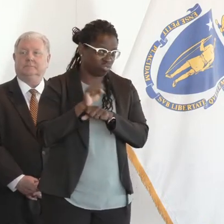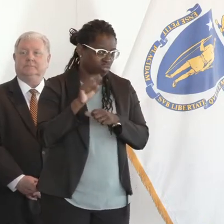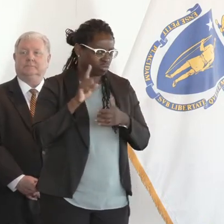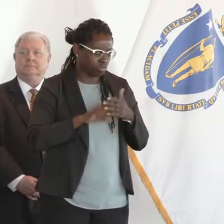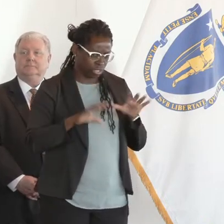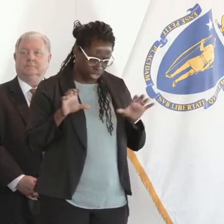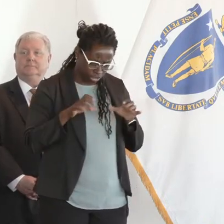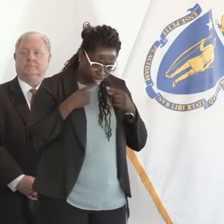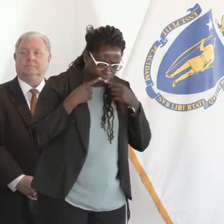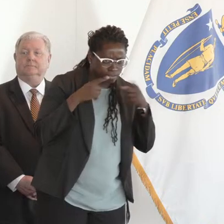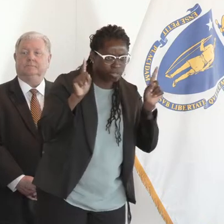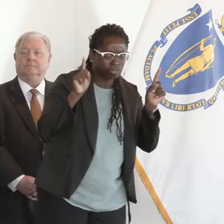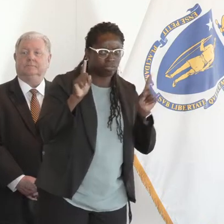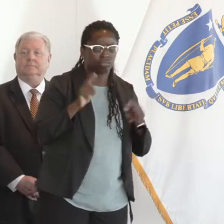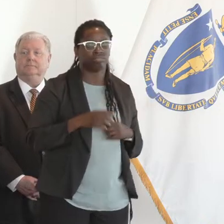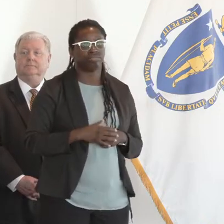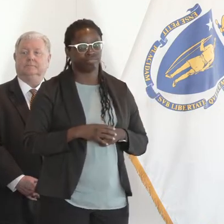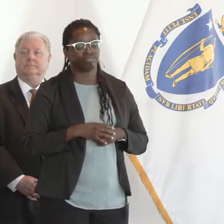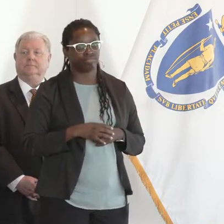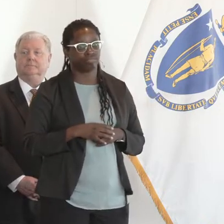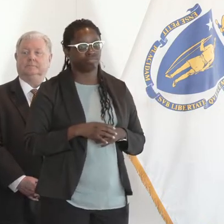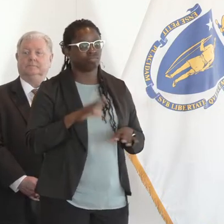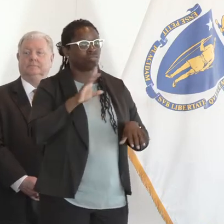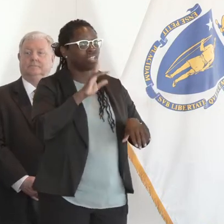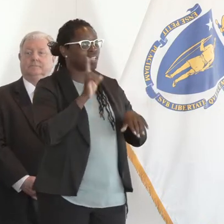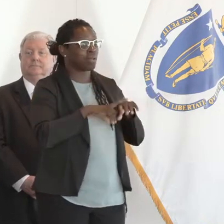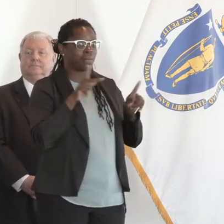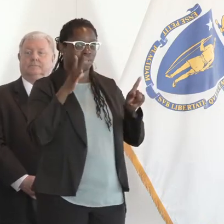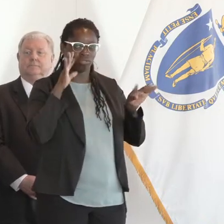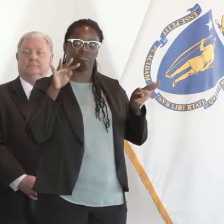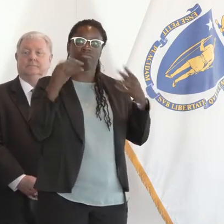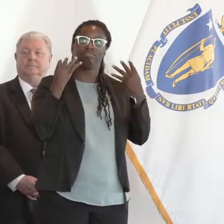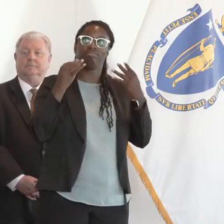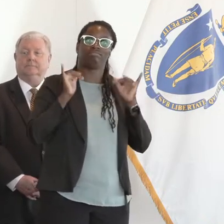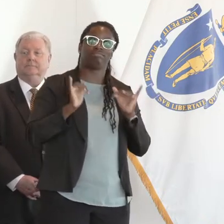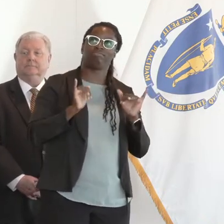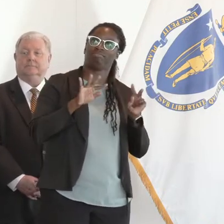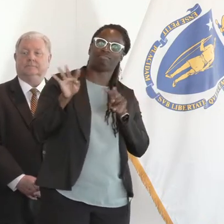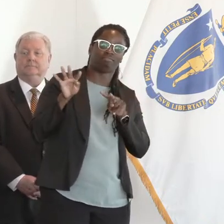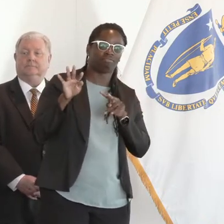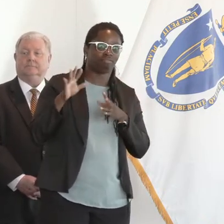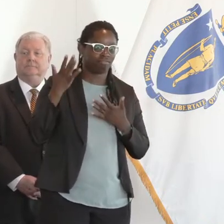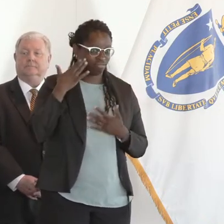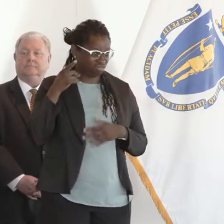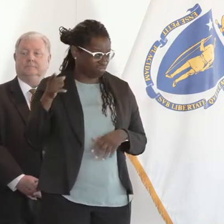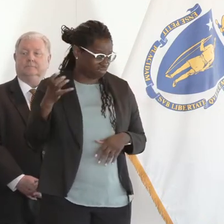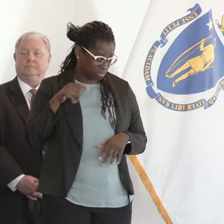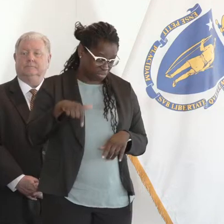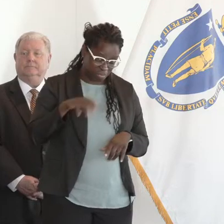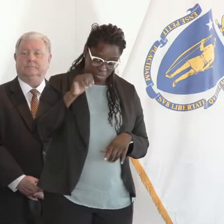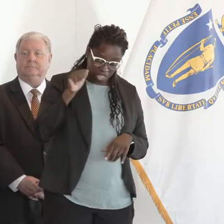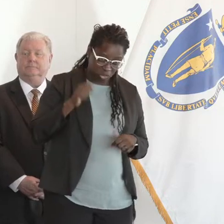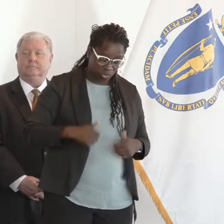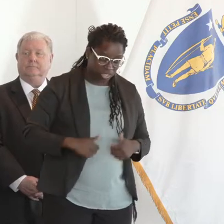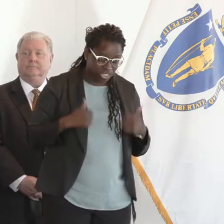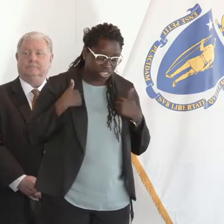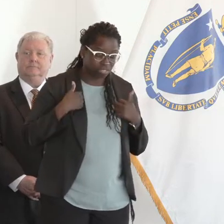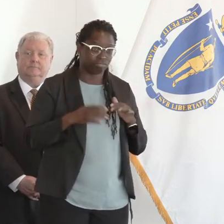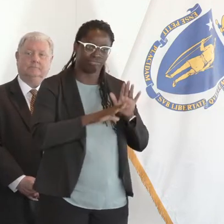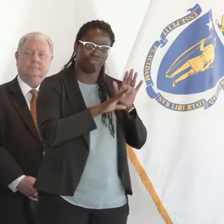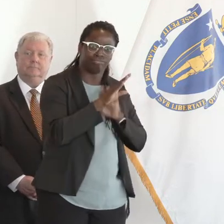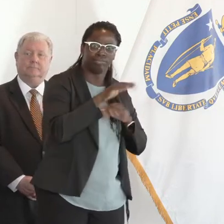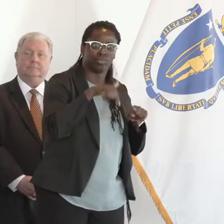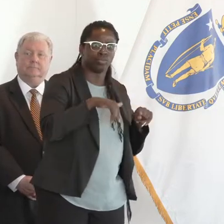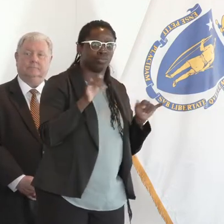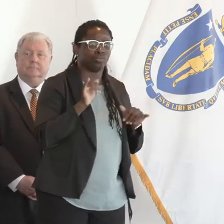nationally and creating not only the infrastructure for Massachusetts residents to thrive, but the template for